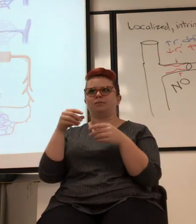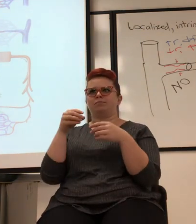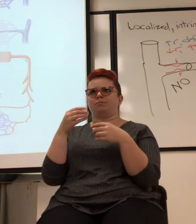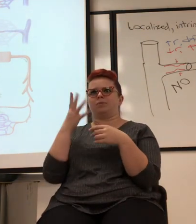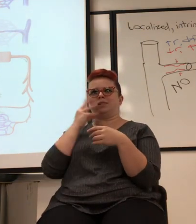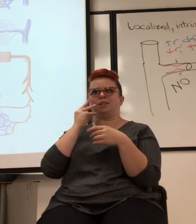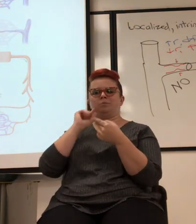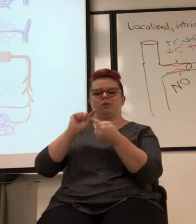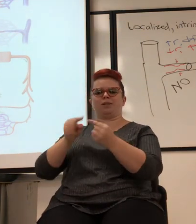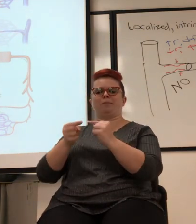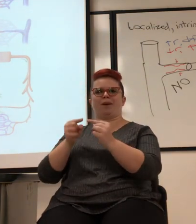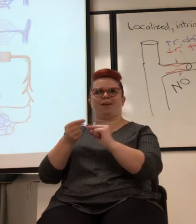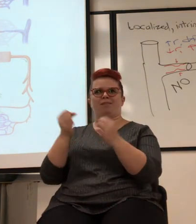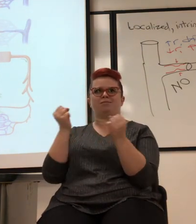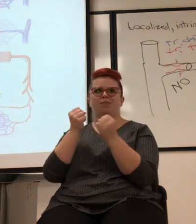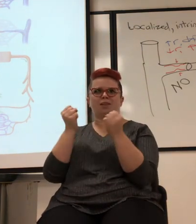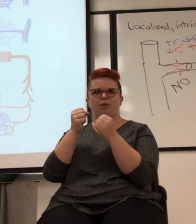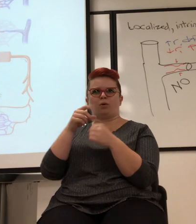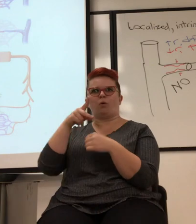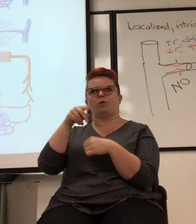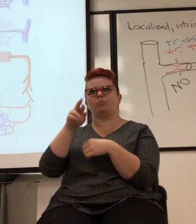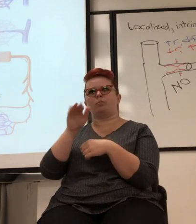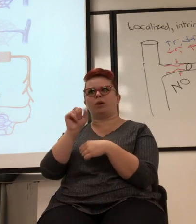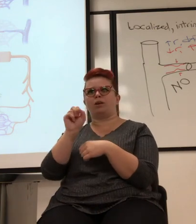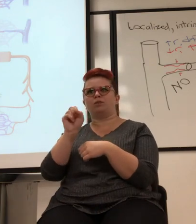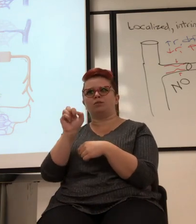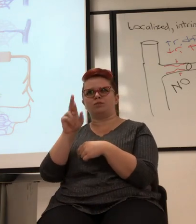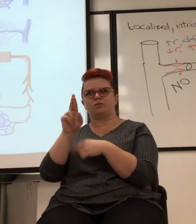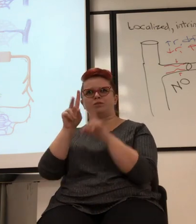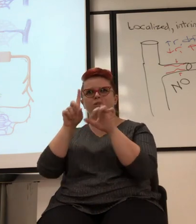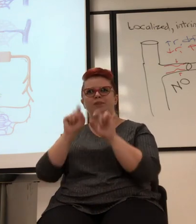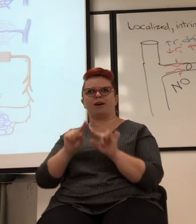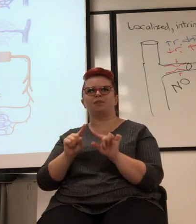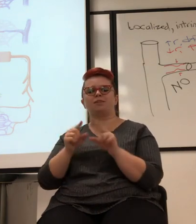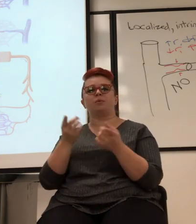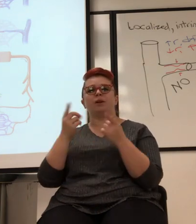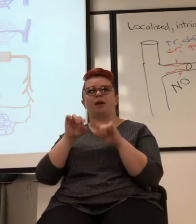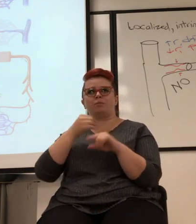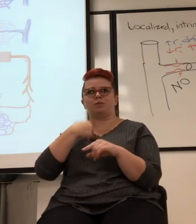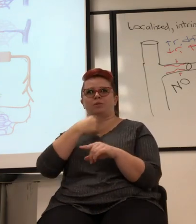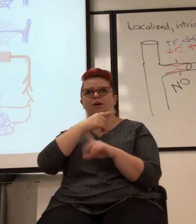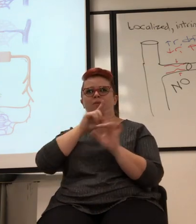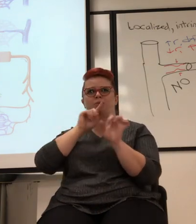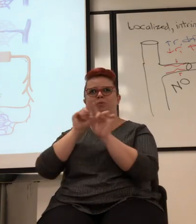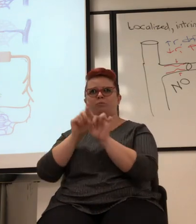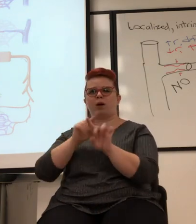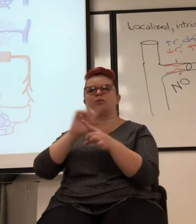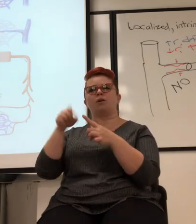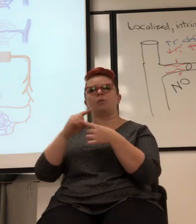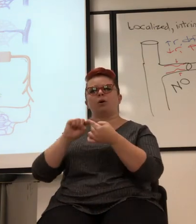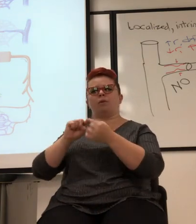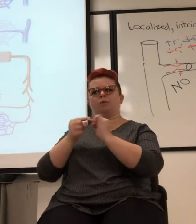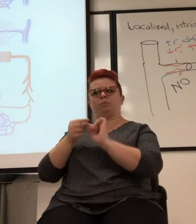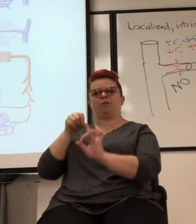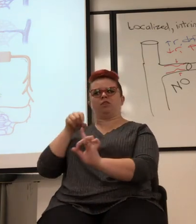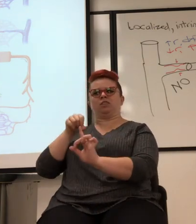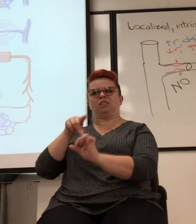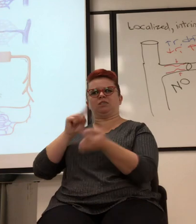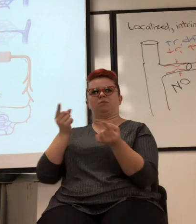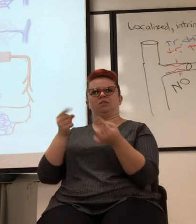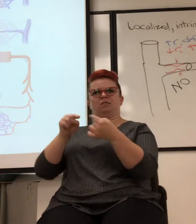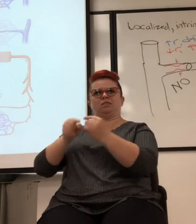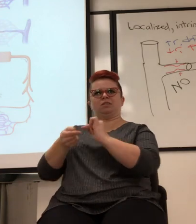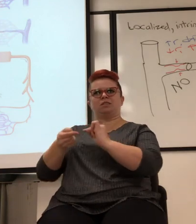situation, the cold pressure test. They're in pain. The pain elicits this response. When you have a painful stimulus, you constrict the arterioles.